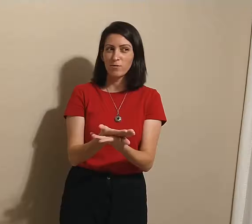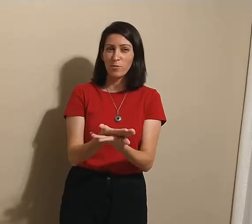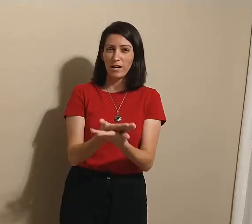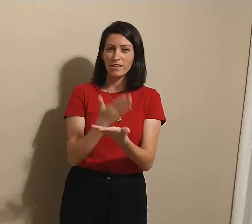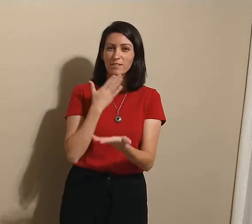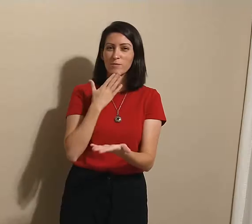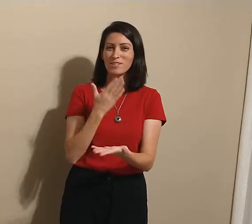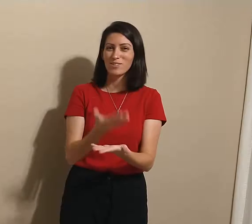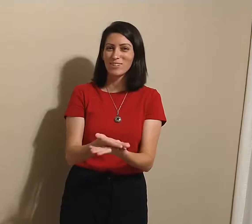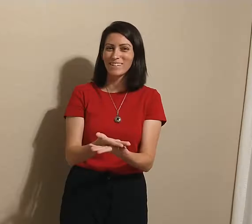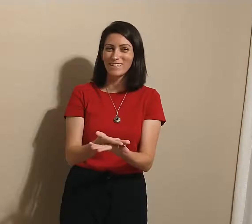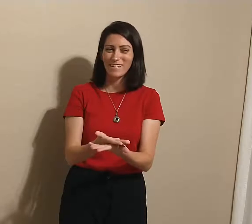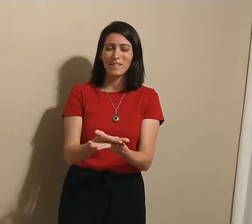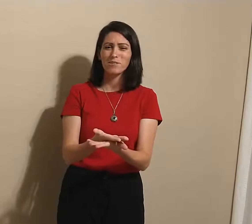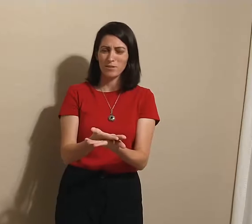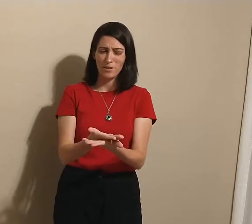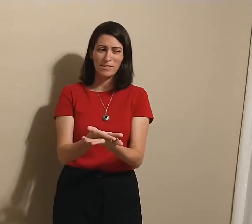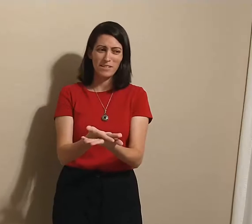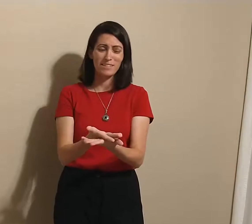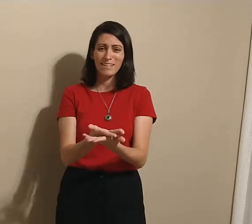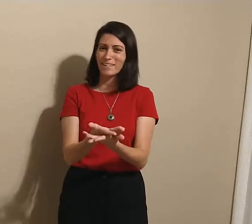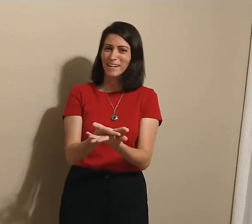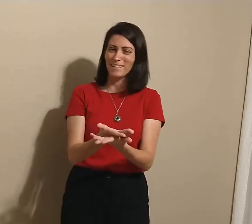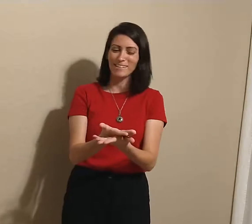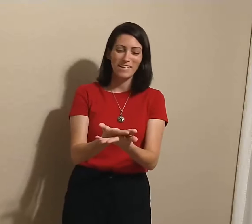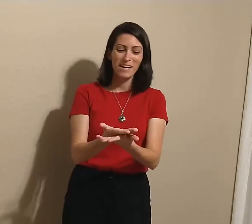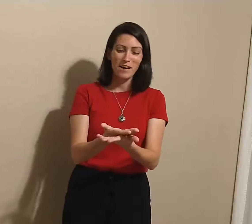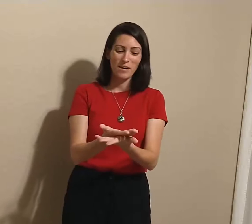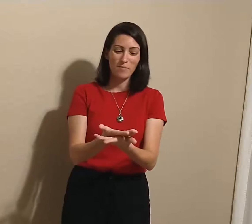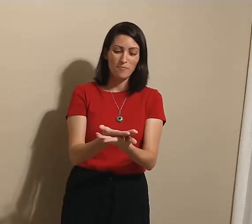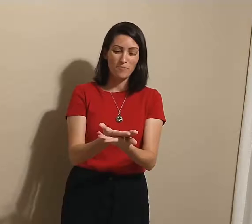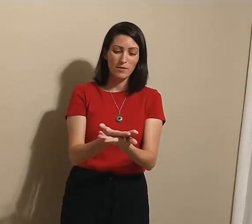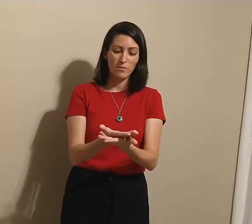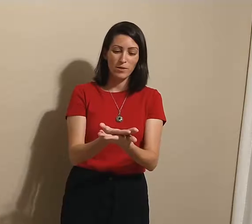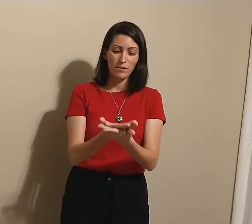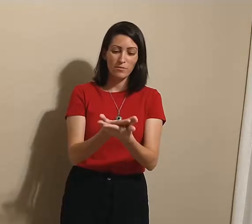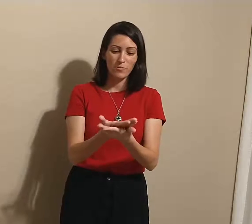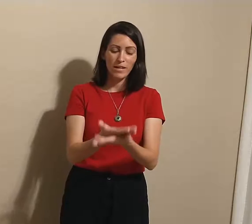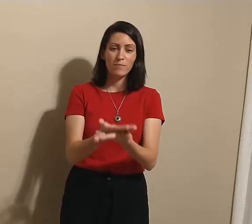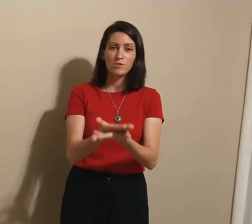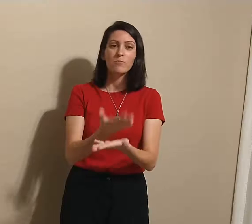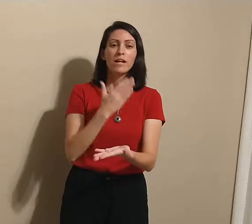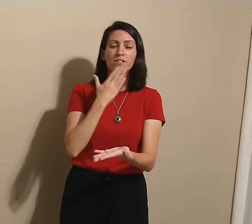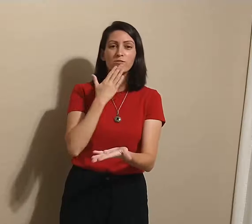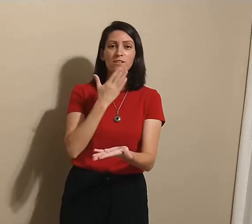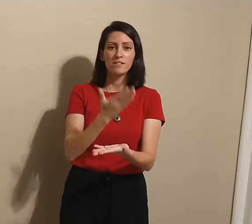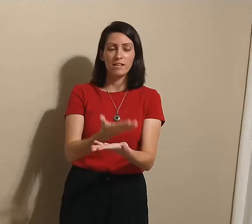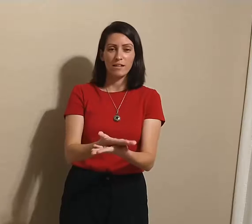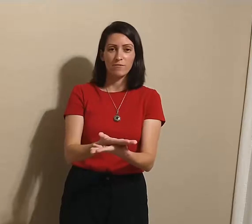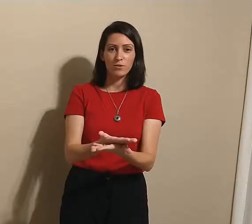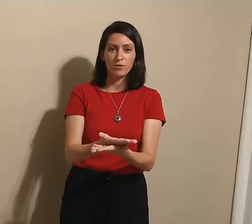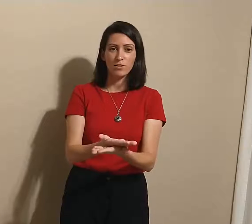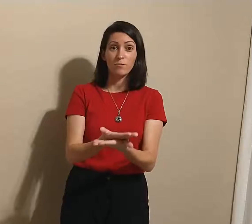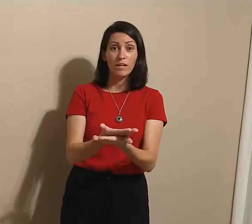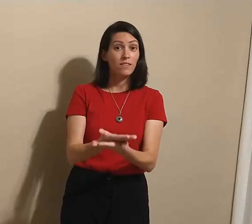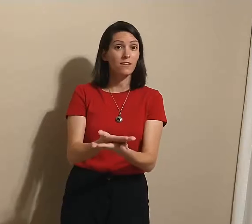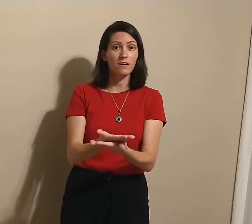for why this means good. There's a lot of signs like that. But when I do this sign for good, what I think